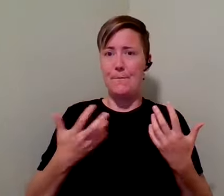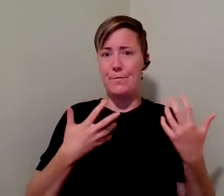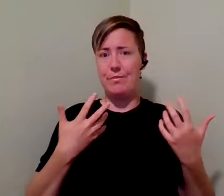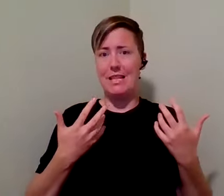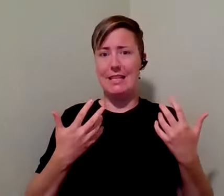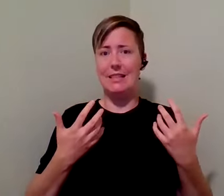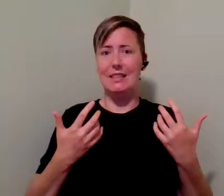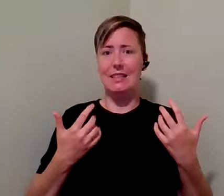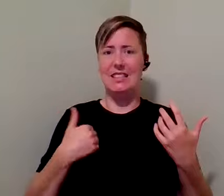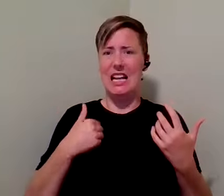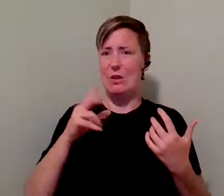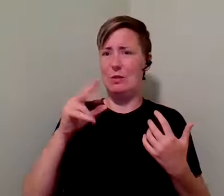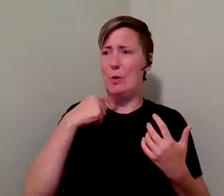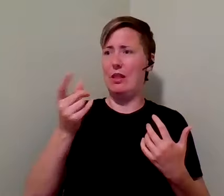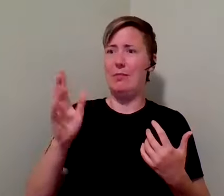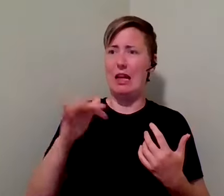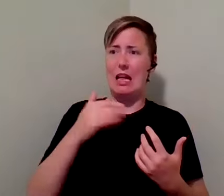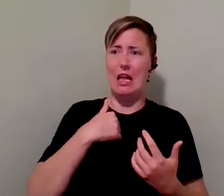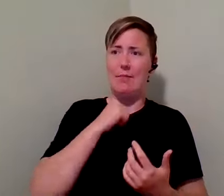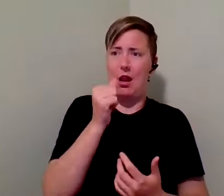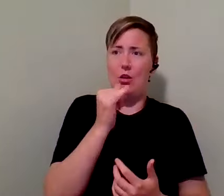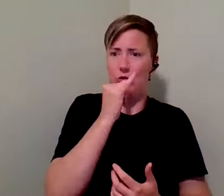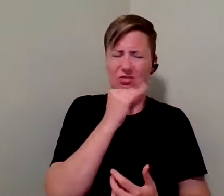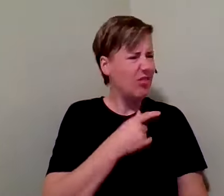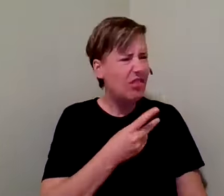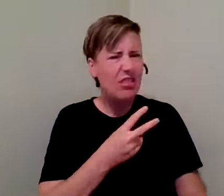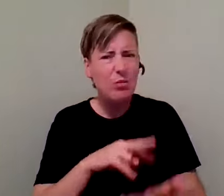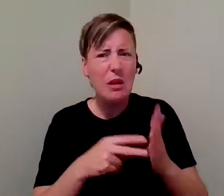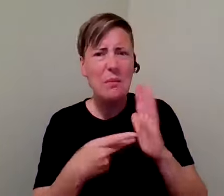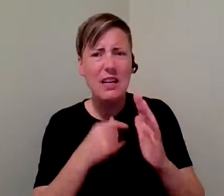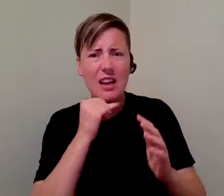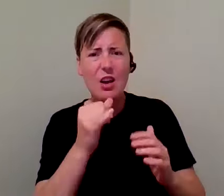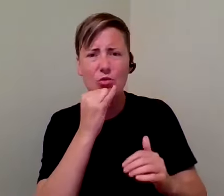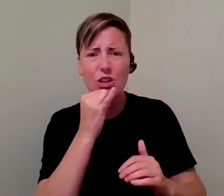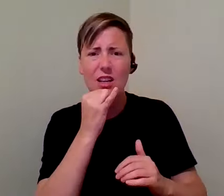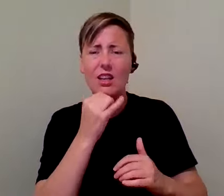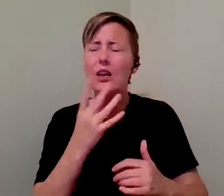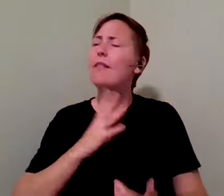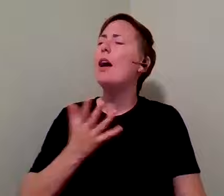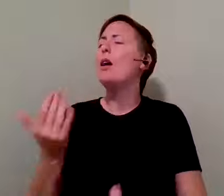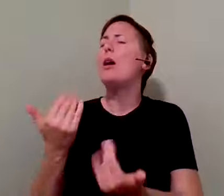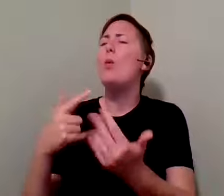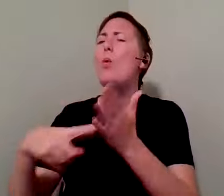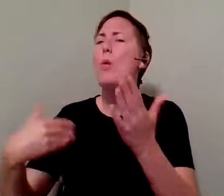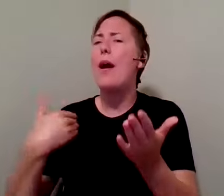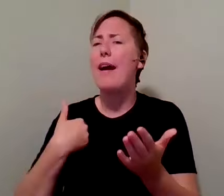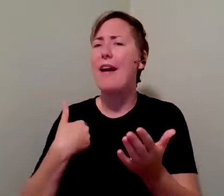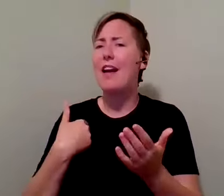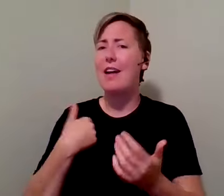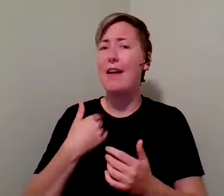I'm not drinking. I mean, they were shocked. What do you mean you're not drinking? So I said, okay, what do you got? And they had a couple of shots of whiskey. Now, I'm